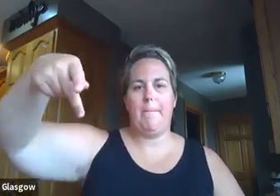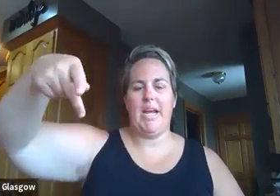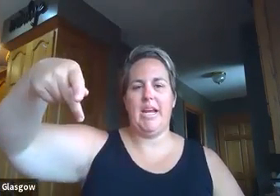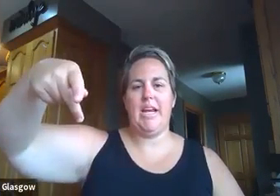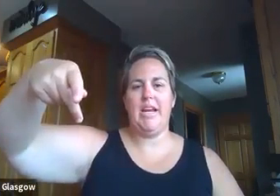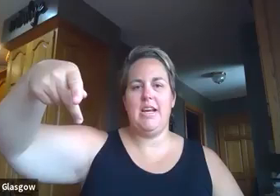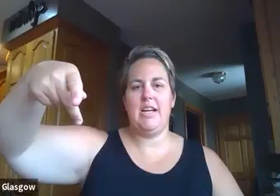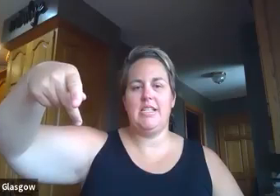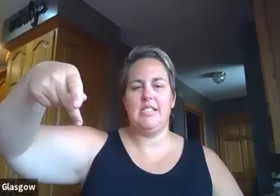P,